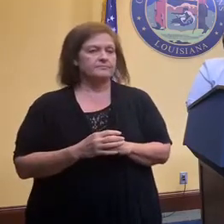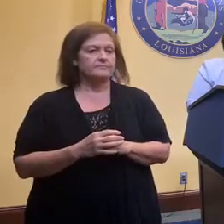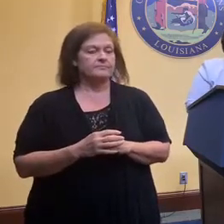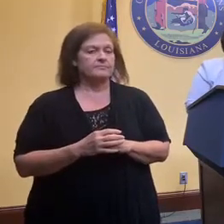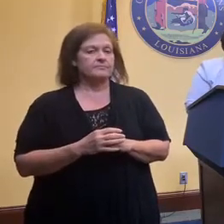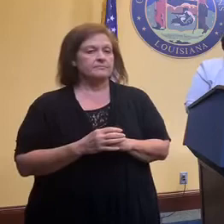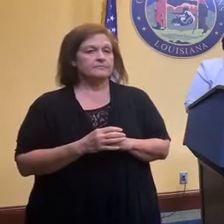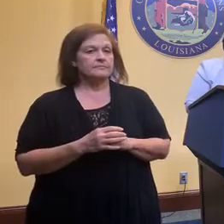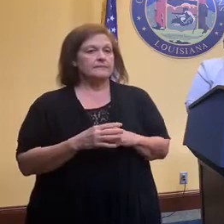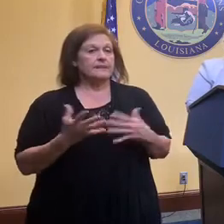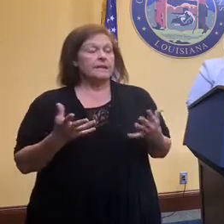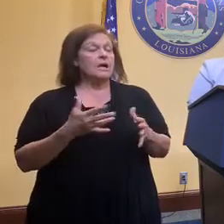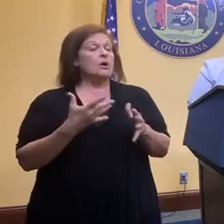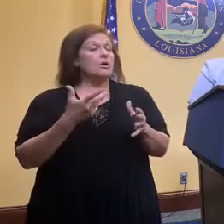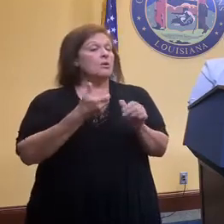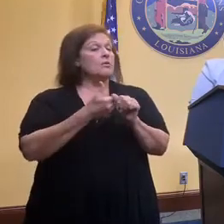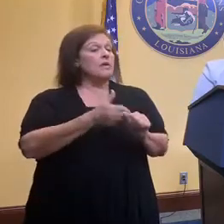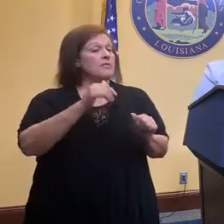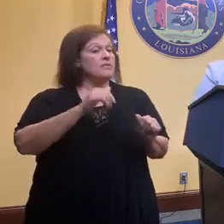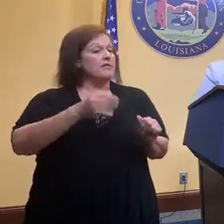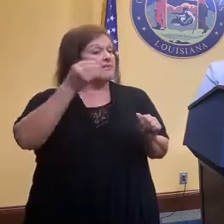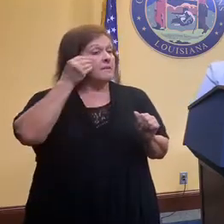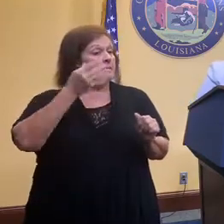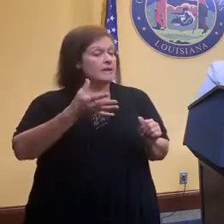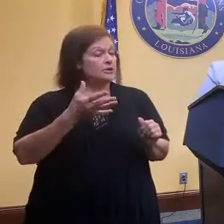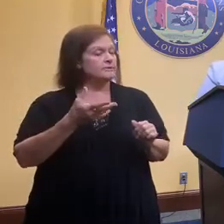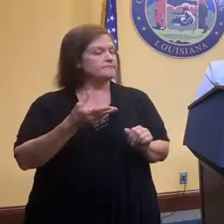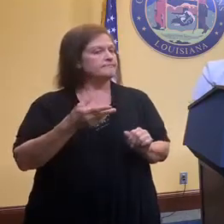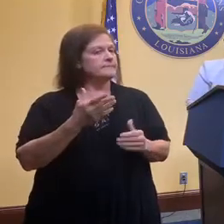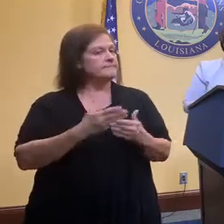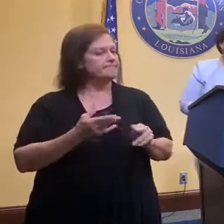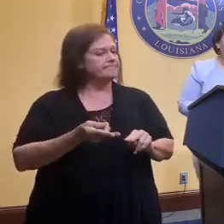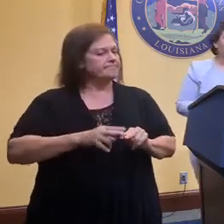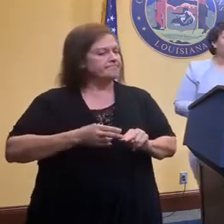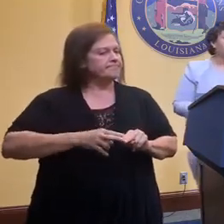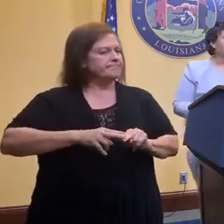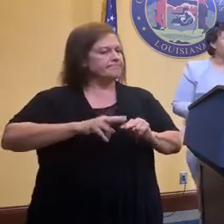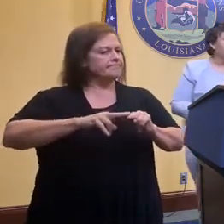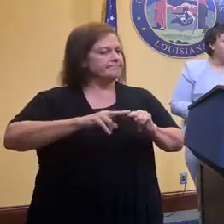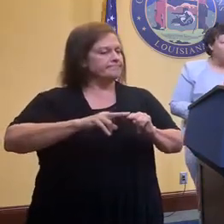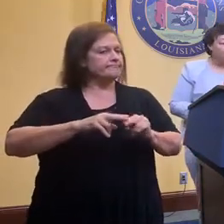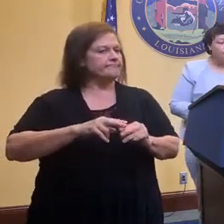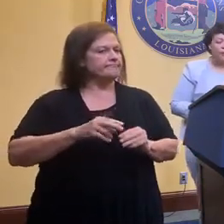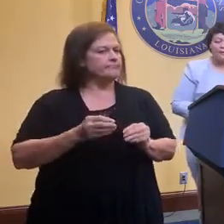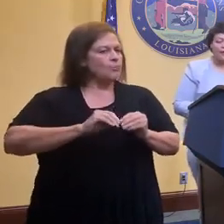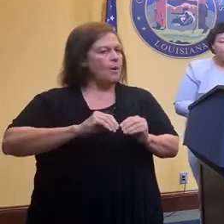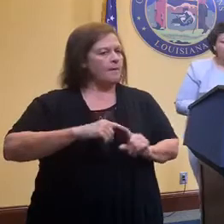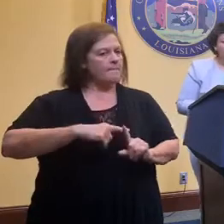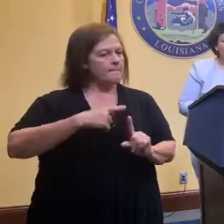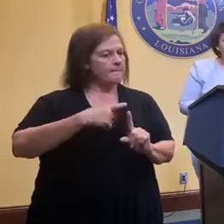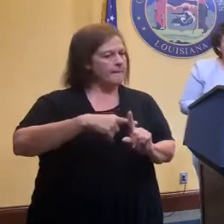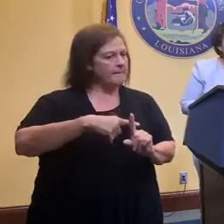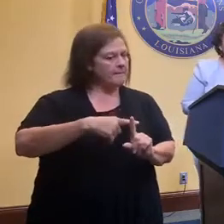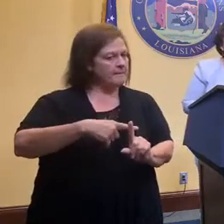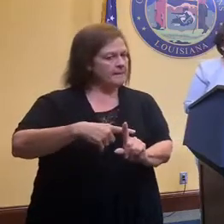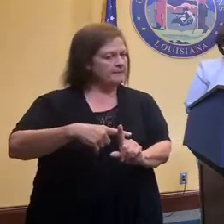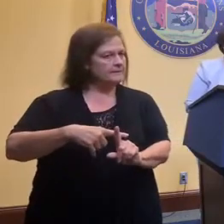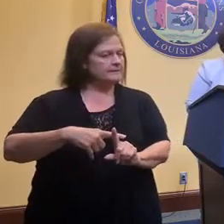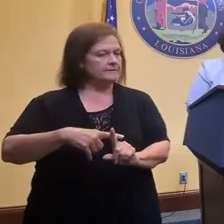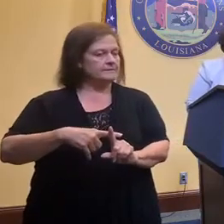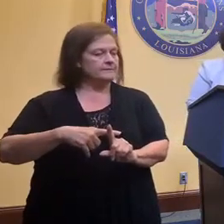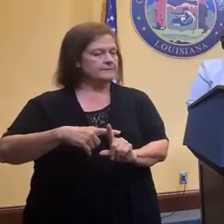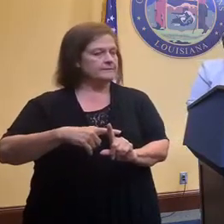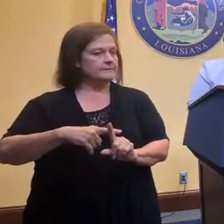This is based on the increase in case counts, the positivity rate, that is just not